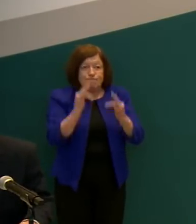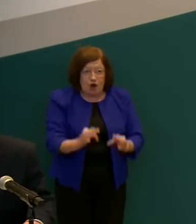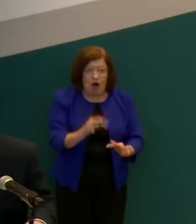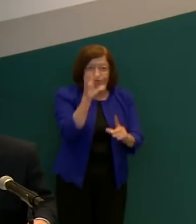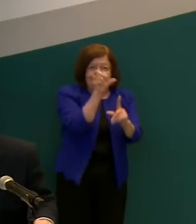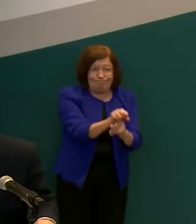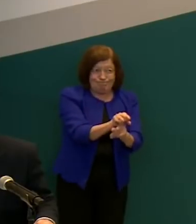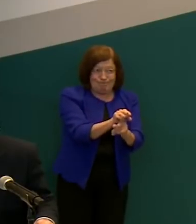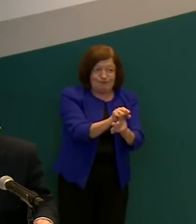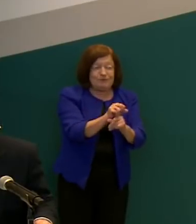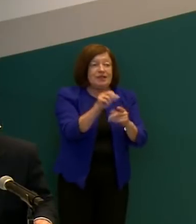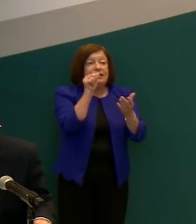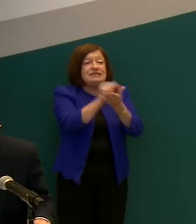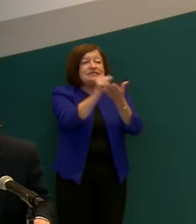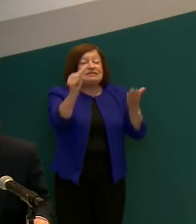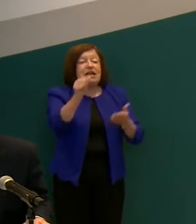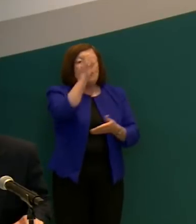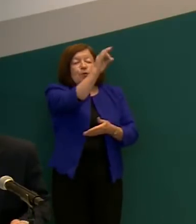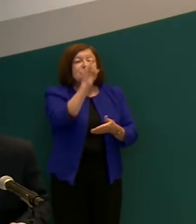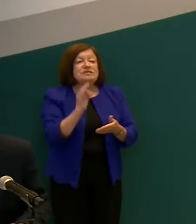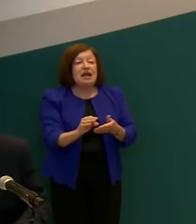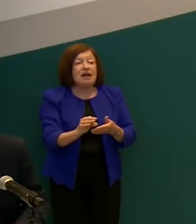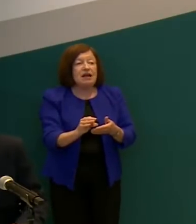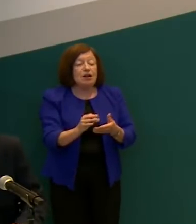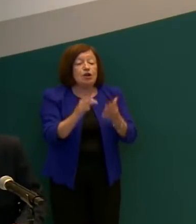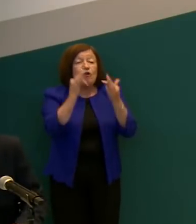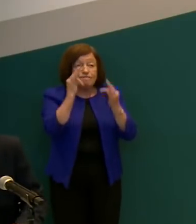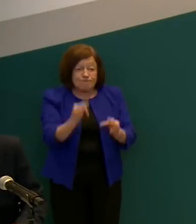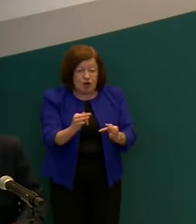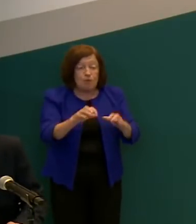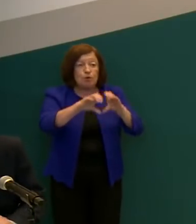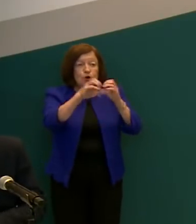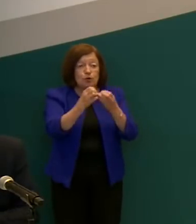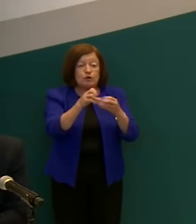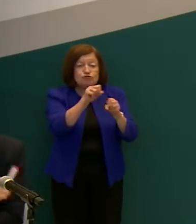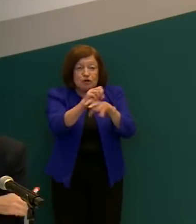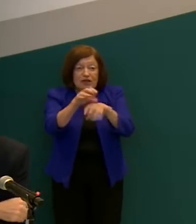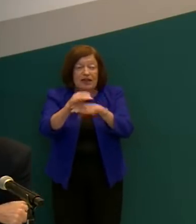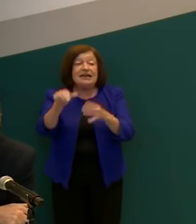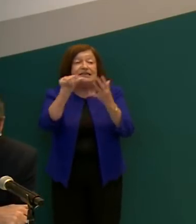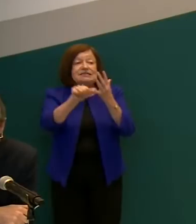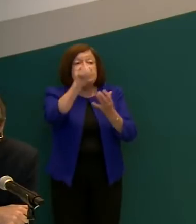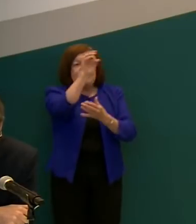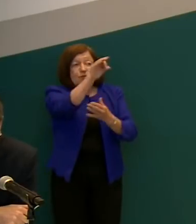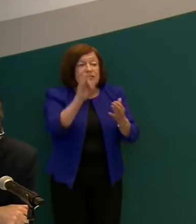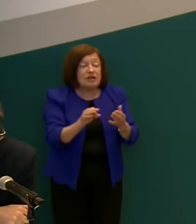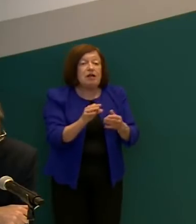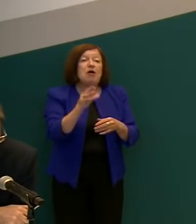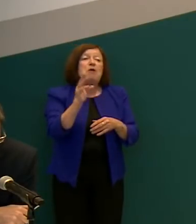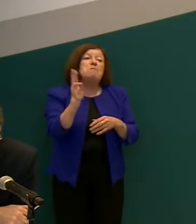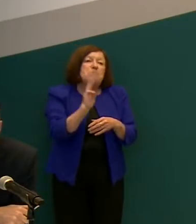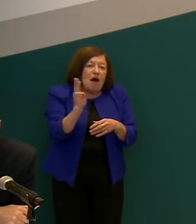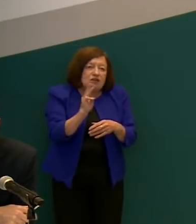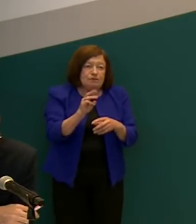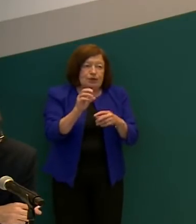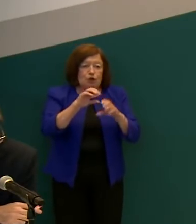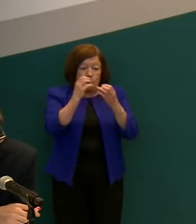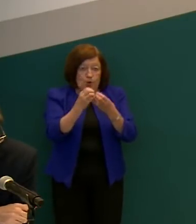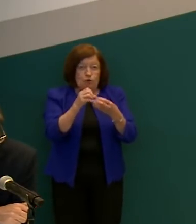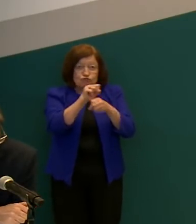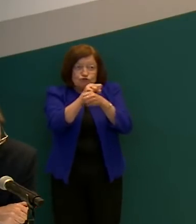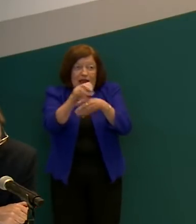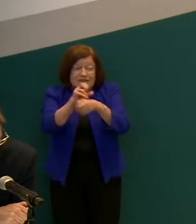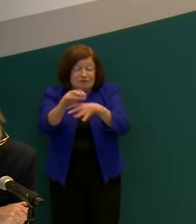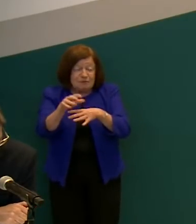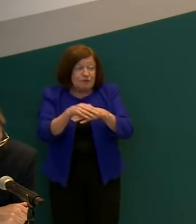cases. 16% are confirmed community transmission. 6% possible community transmission.